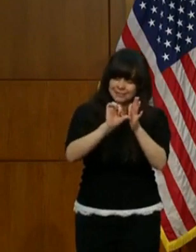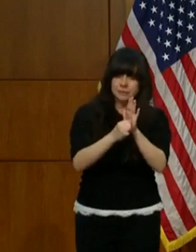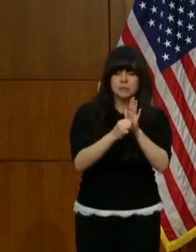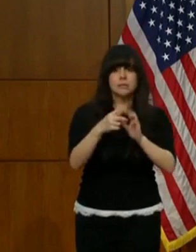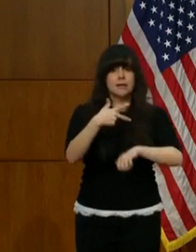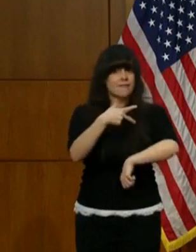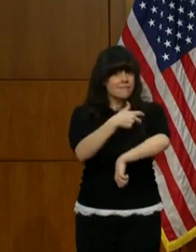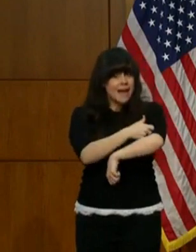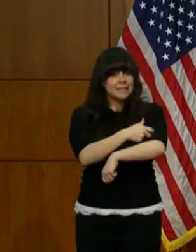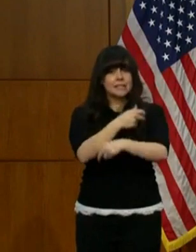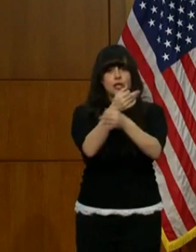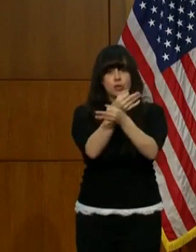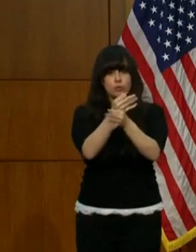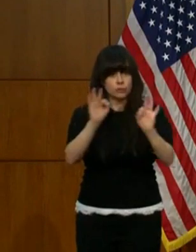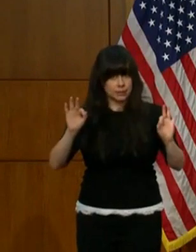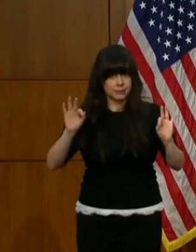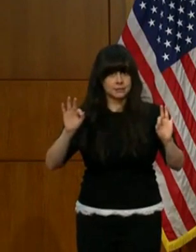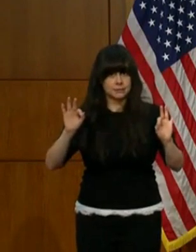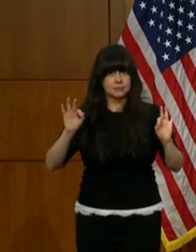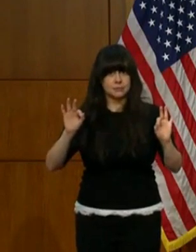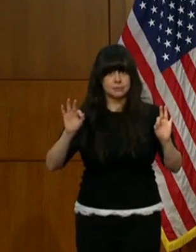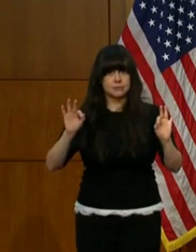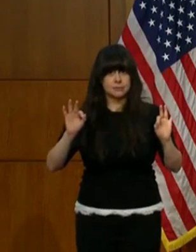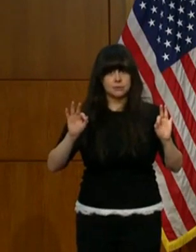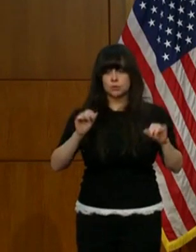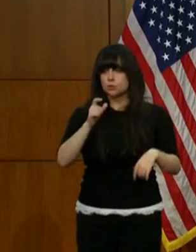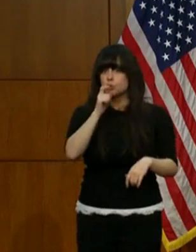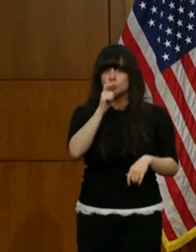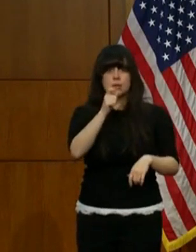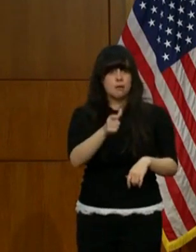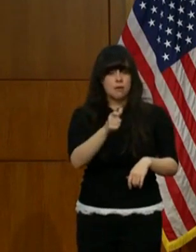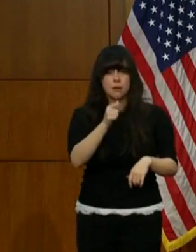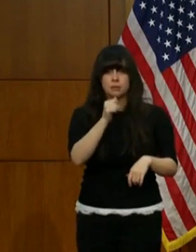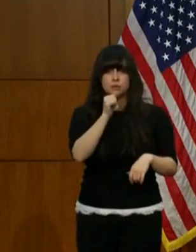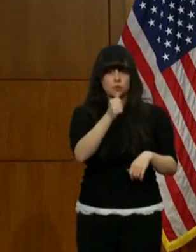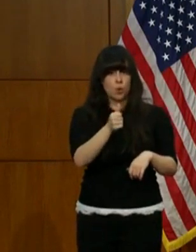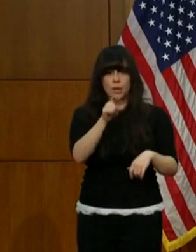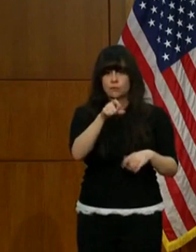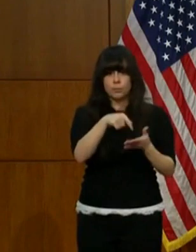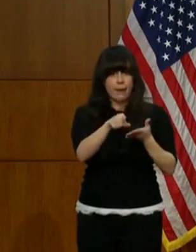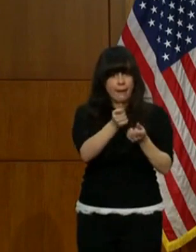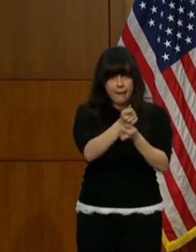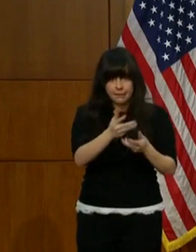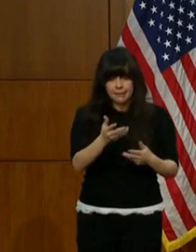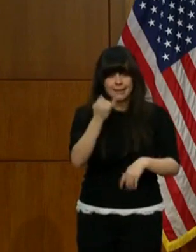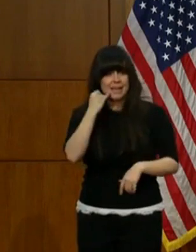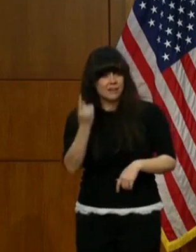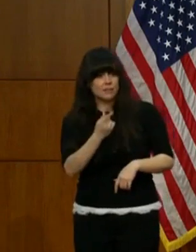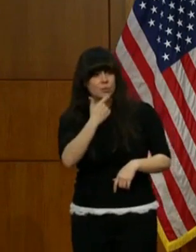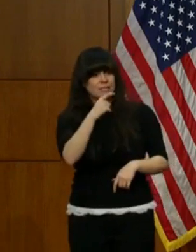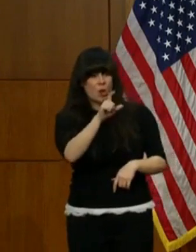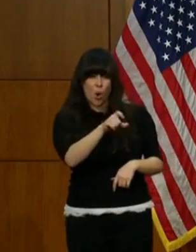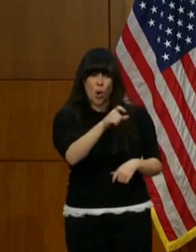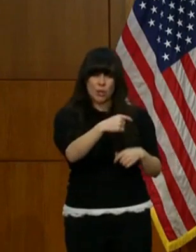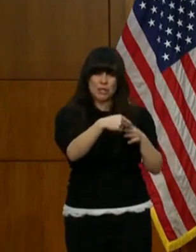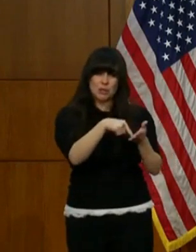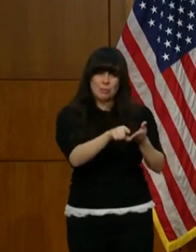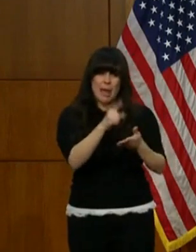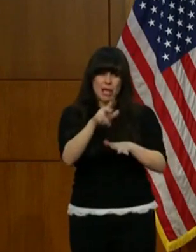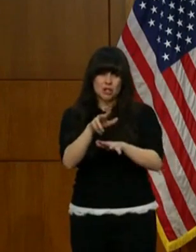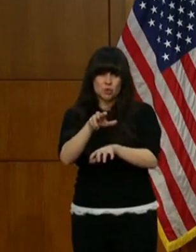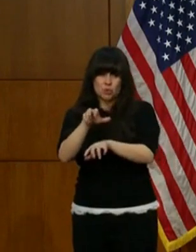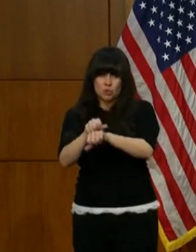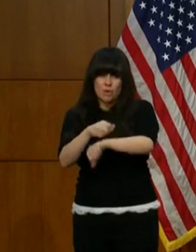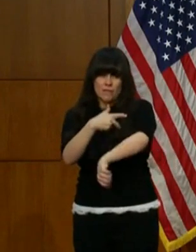vaccine doesn't cost you anything. Don't respond to anyone asking for money to reserve your